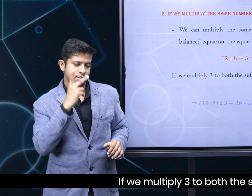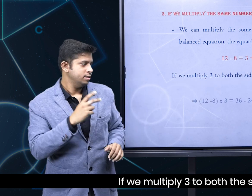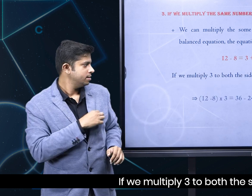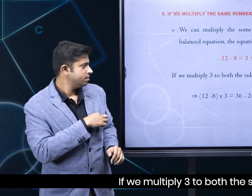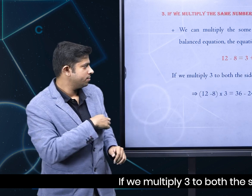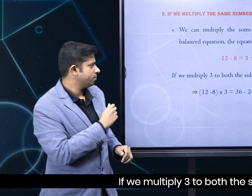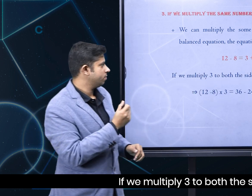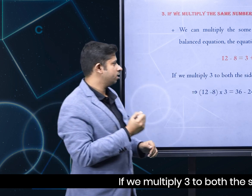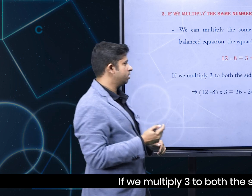sides,